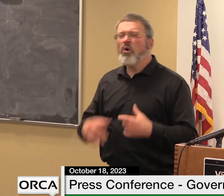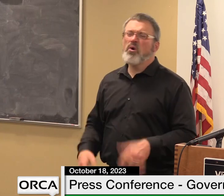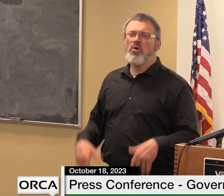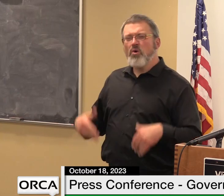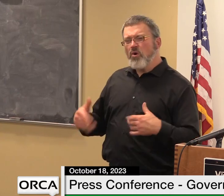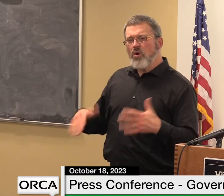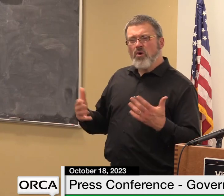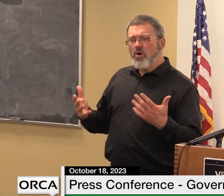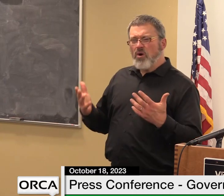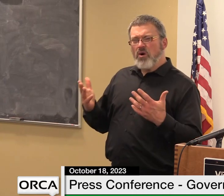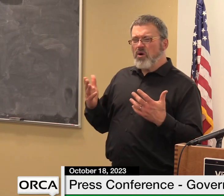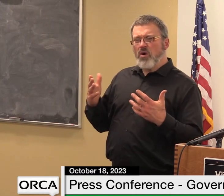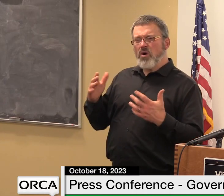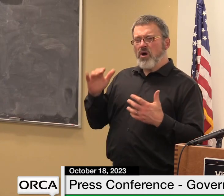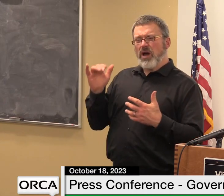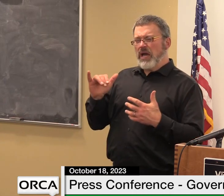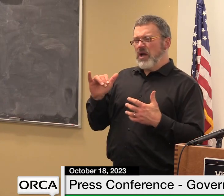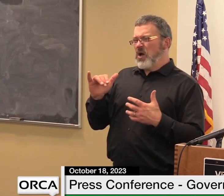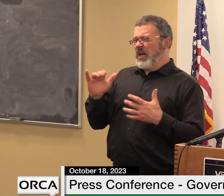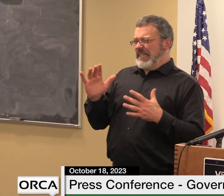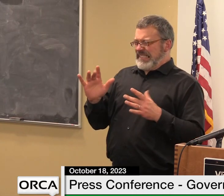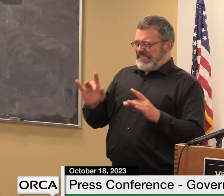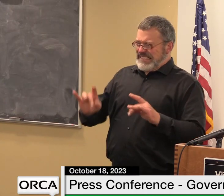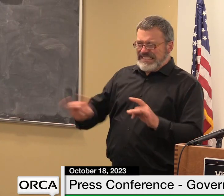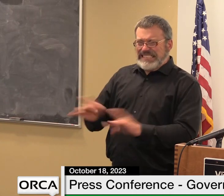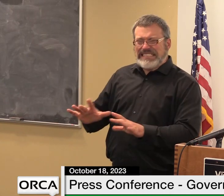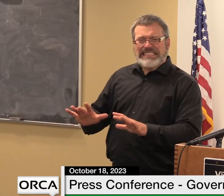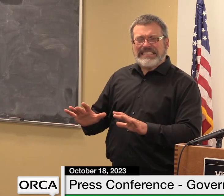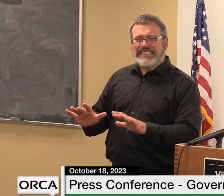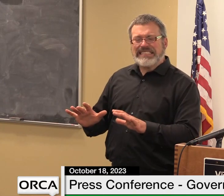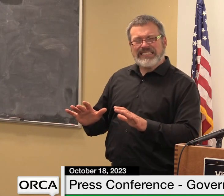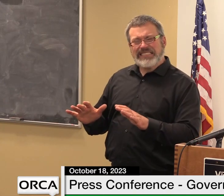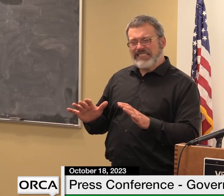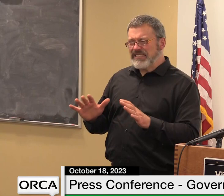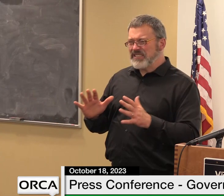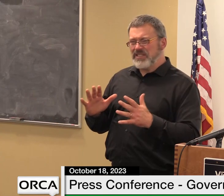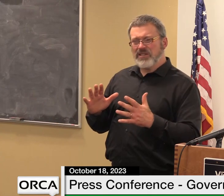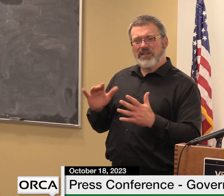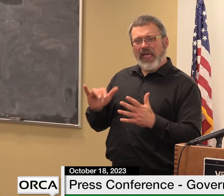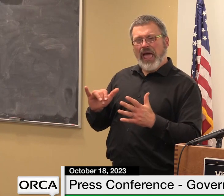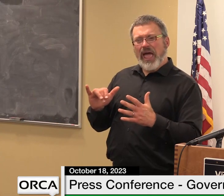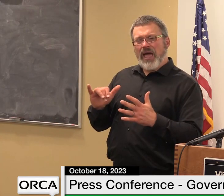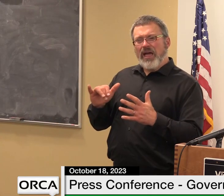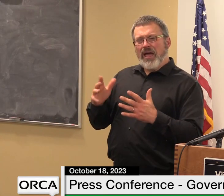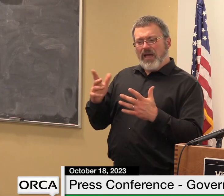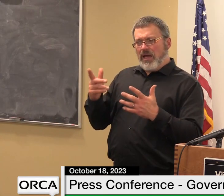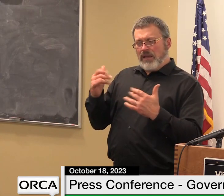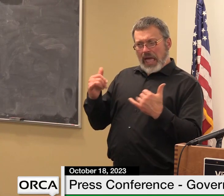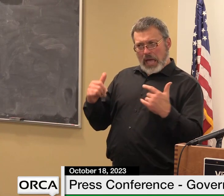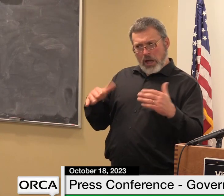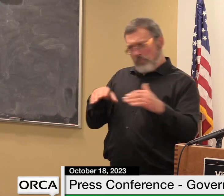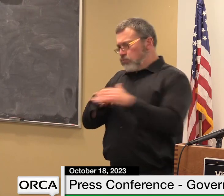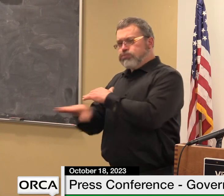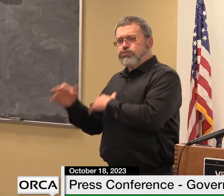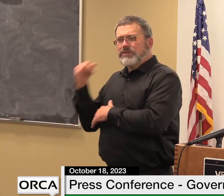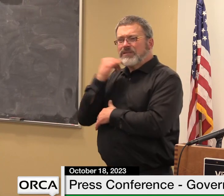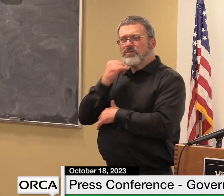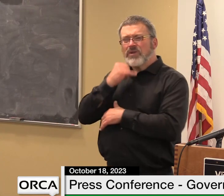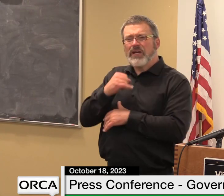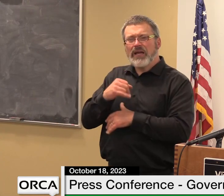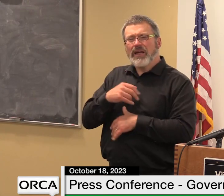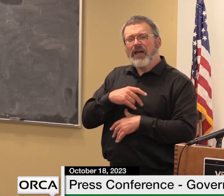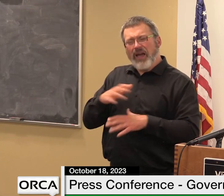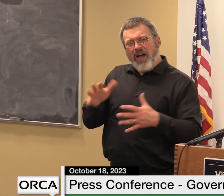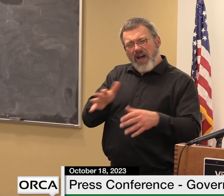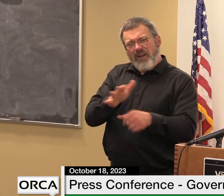barbaric way, was enough coming and invading Israel in that way, is enough for us at this point in